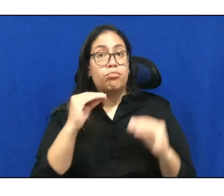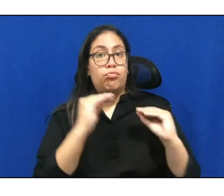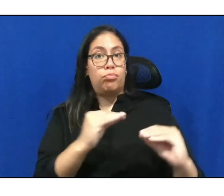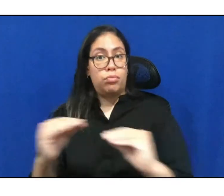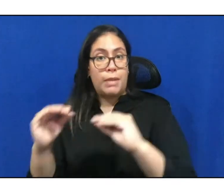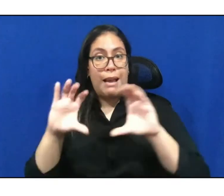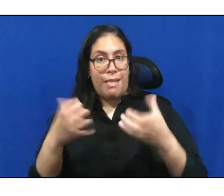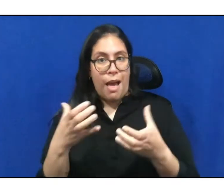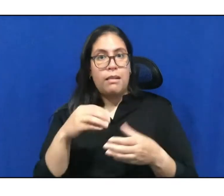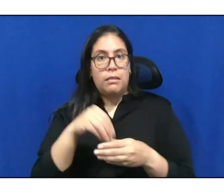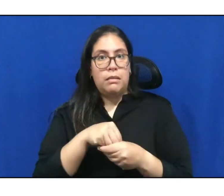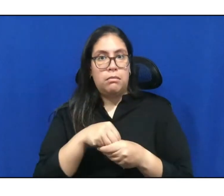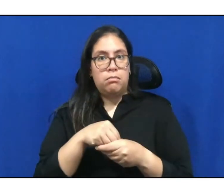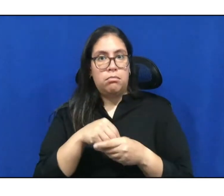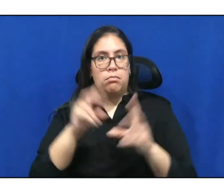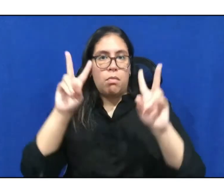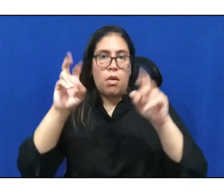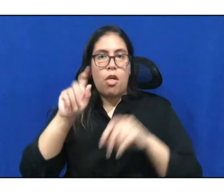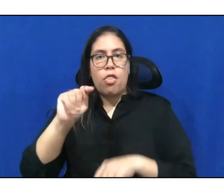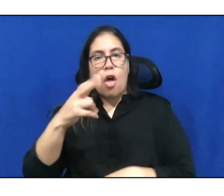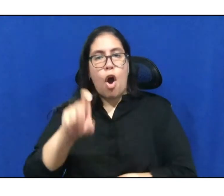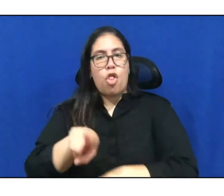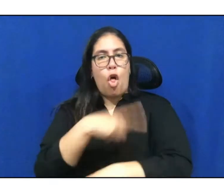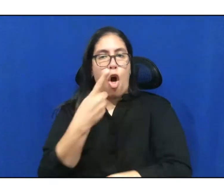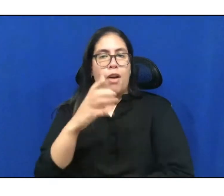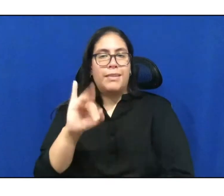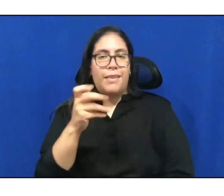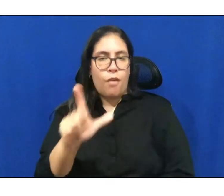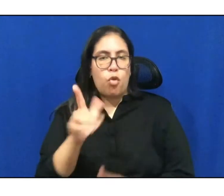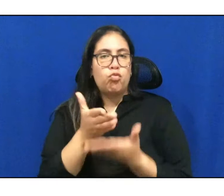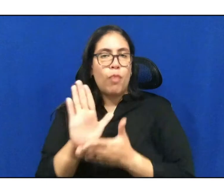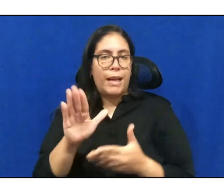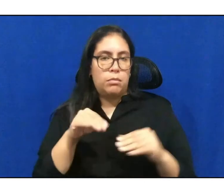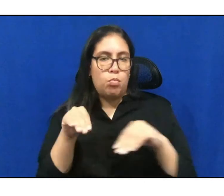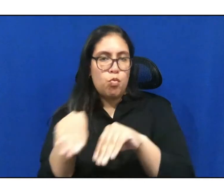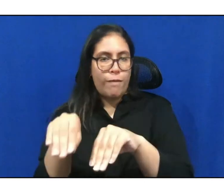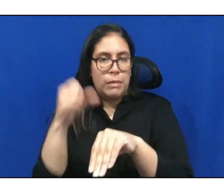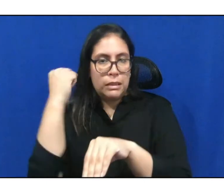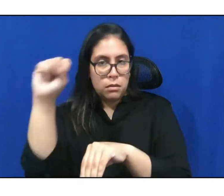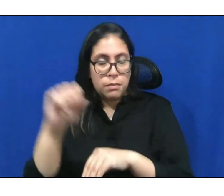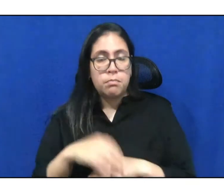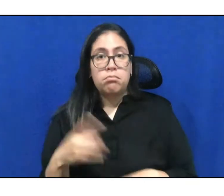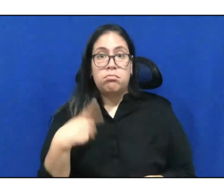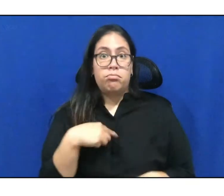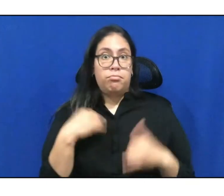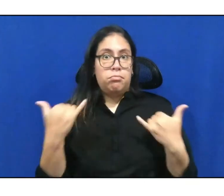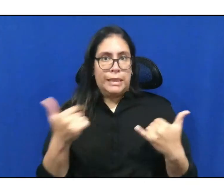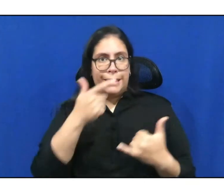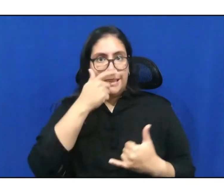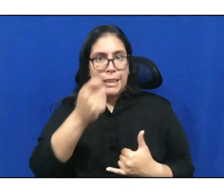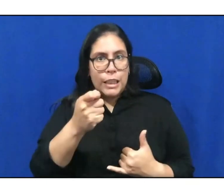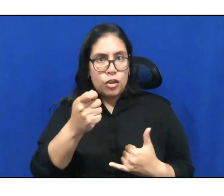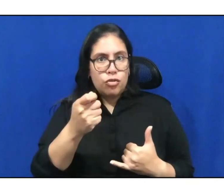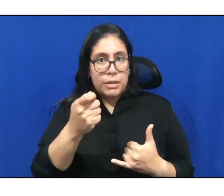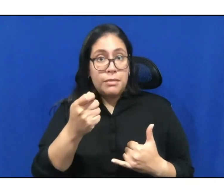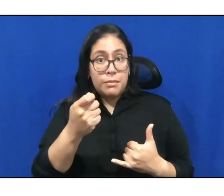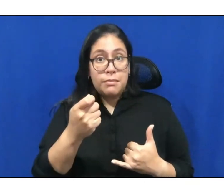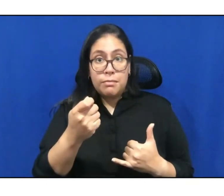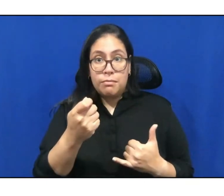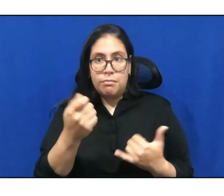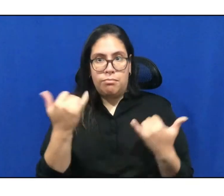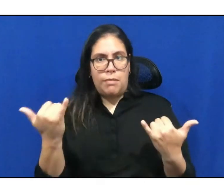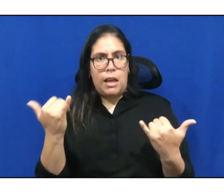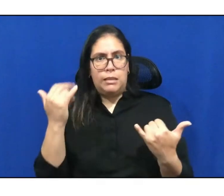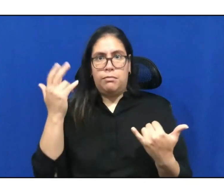long civil rights movement. We are in a very interesting moment. I think we would all agree in